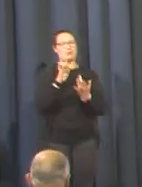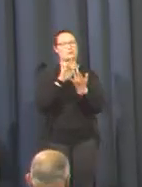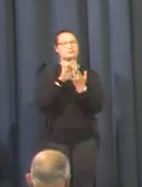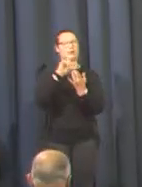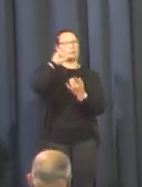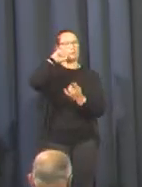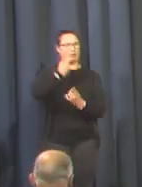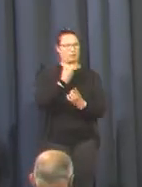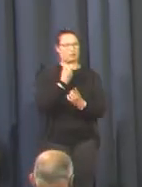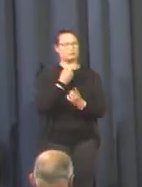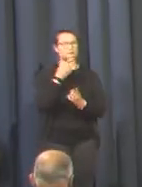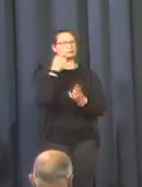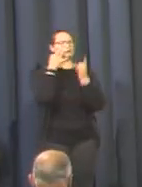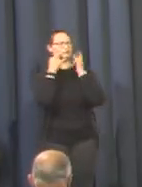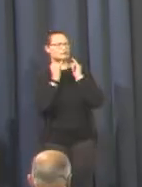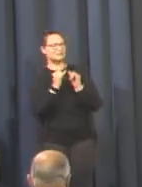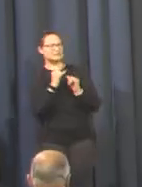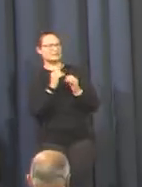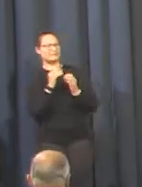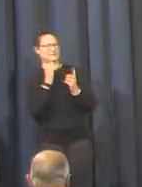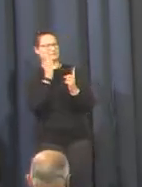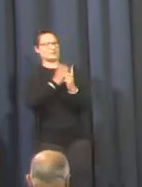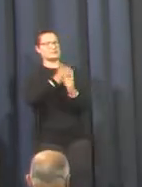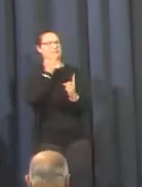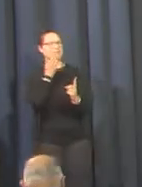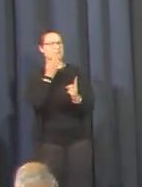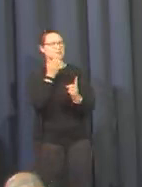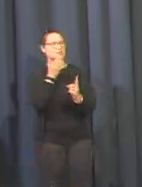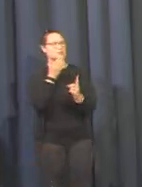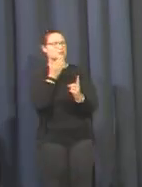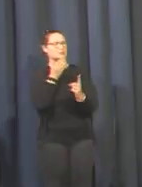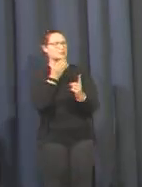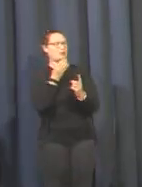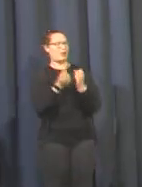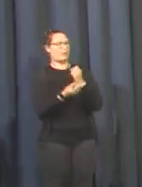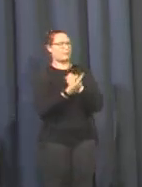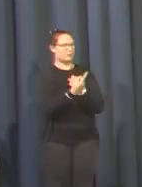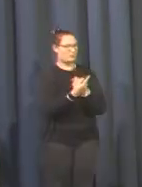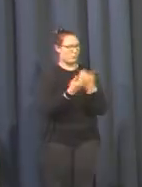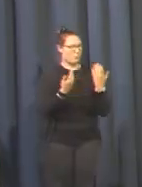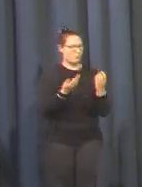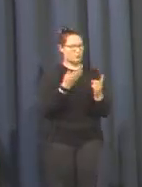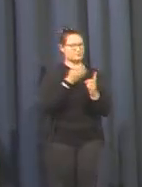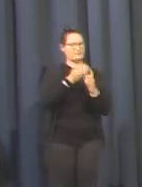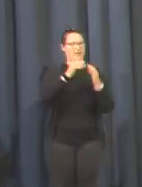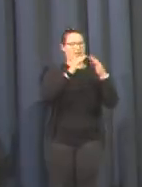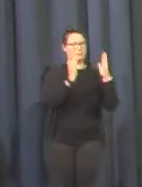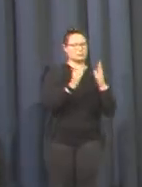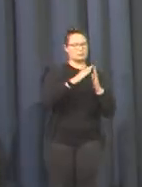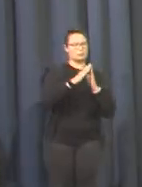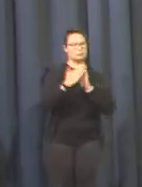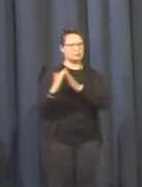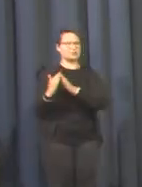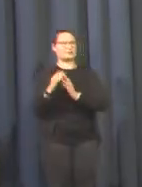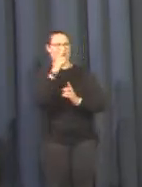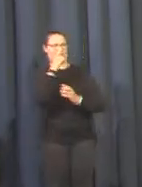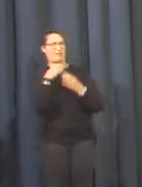going on with you and your community or your household that we can identify and help you with.